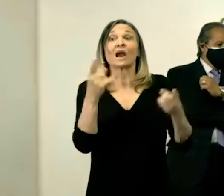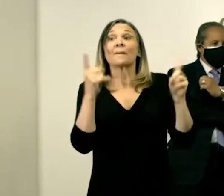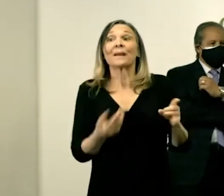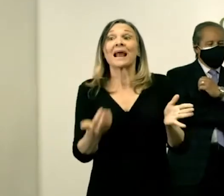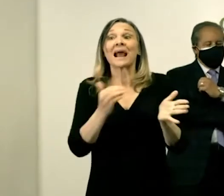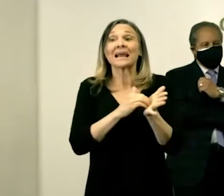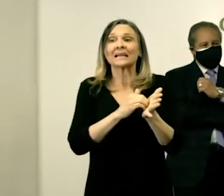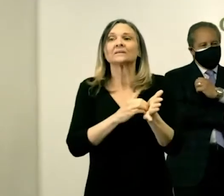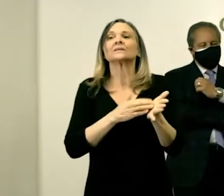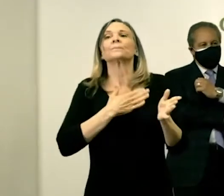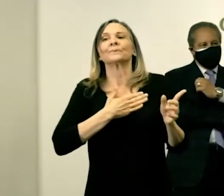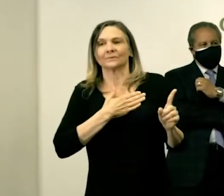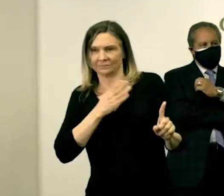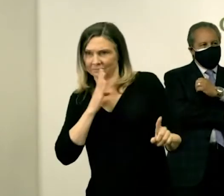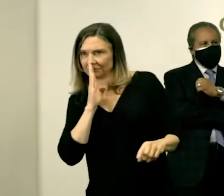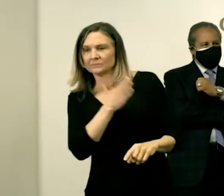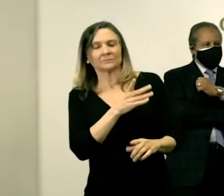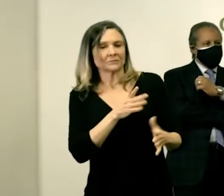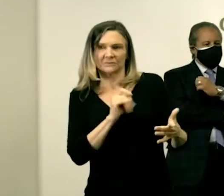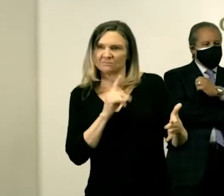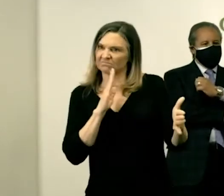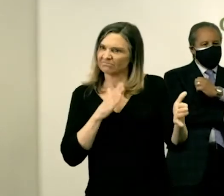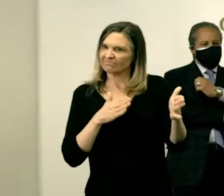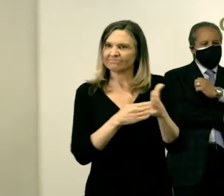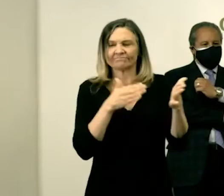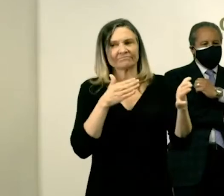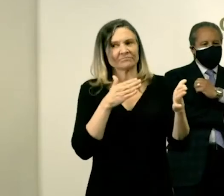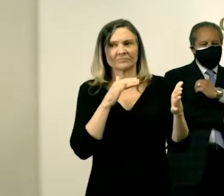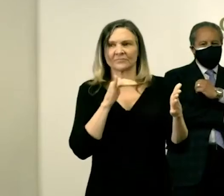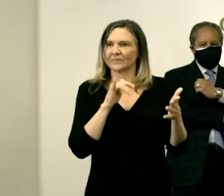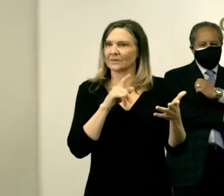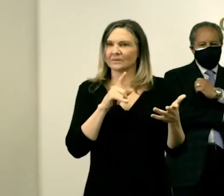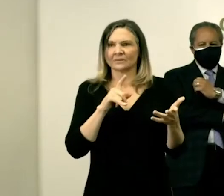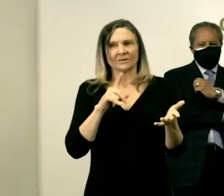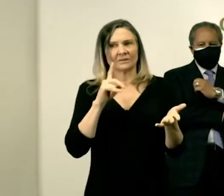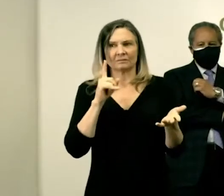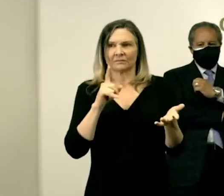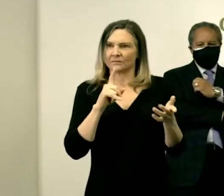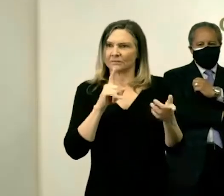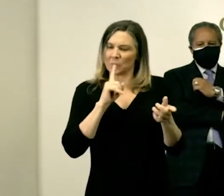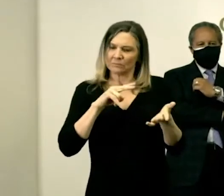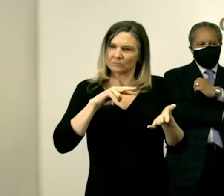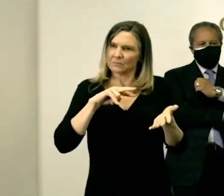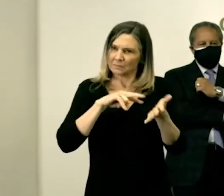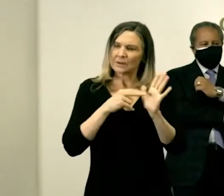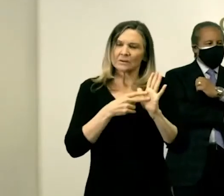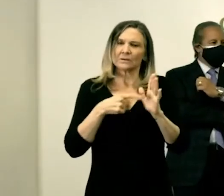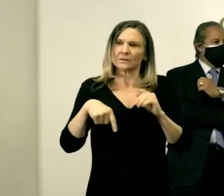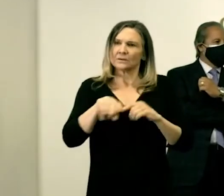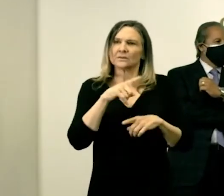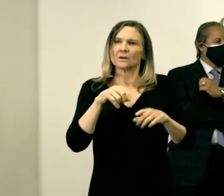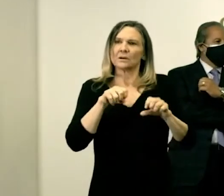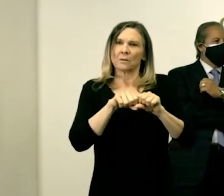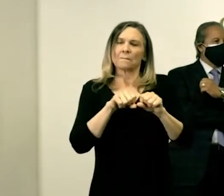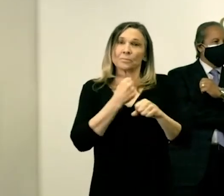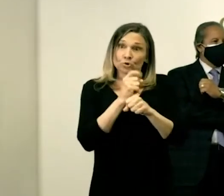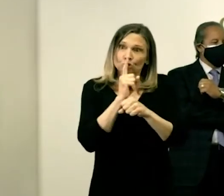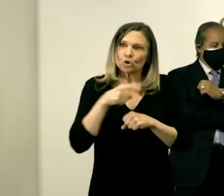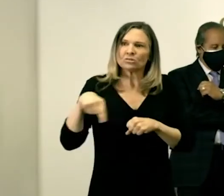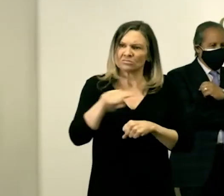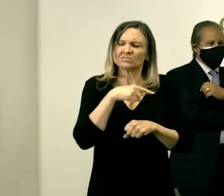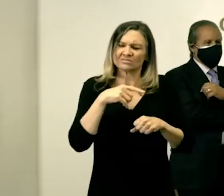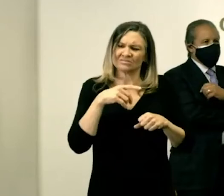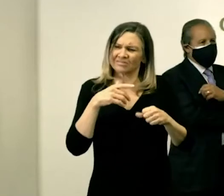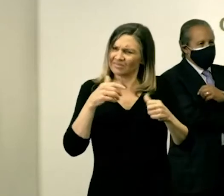directly against what we are standing for today, which is low barrier, no barrier vaccination opportunities for all